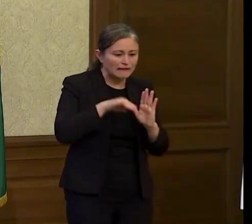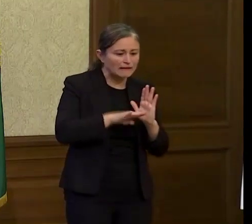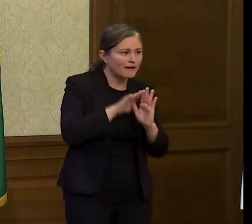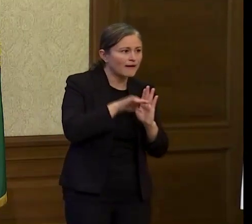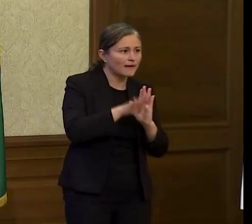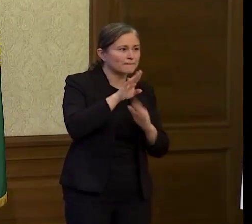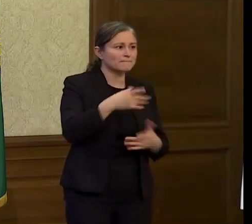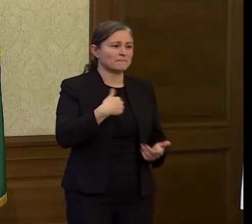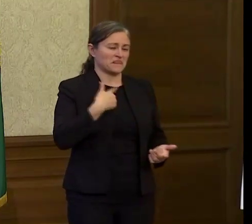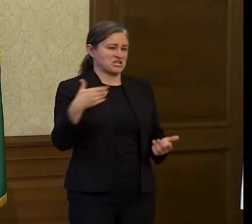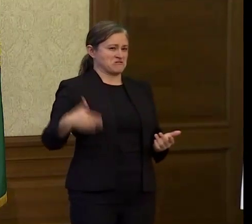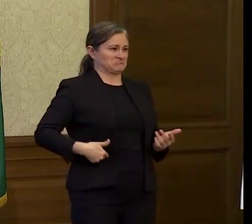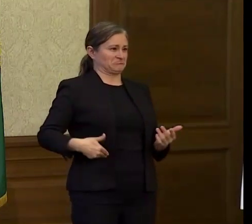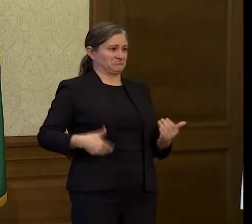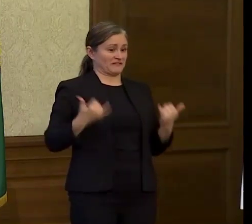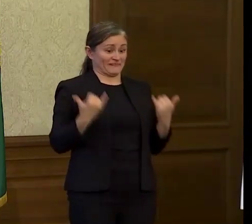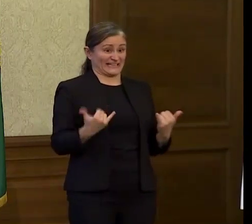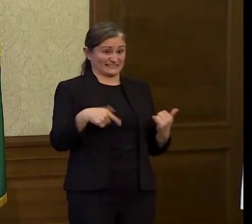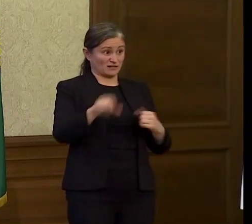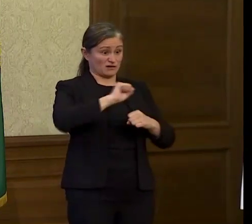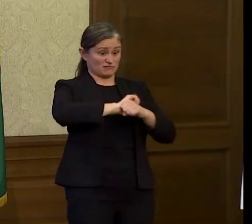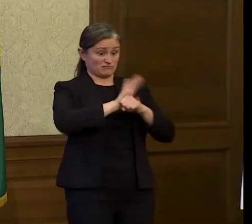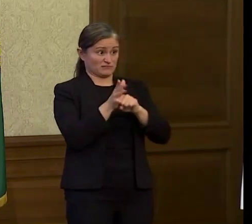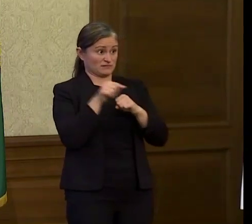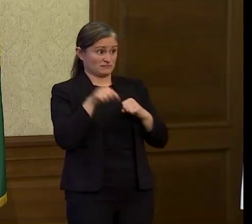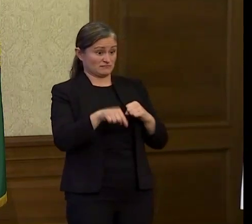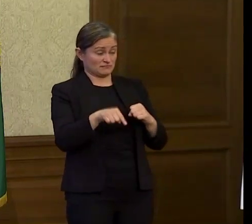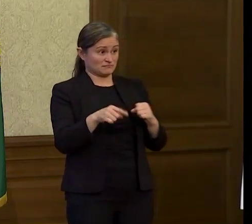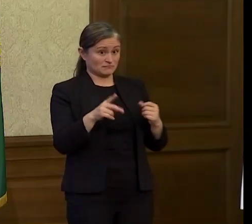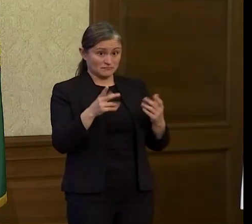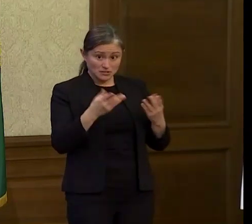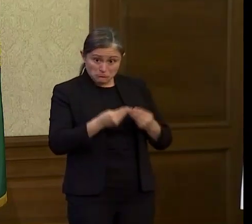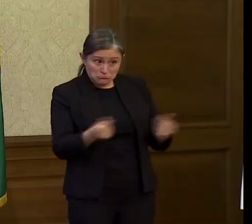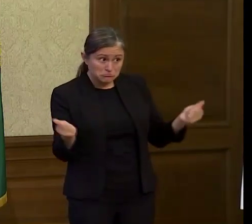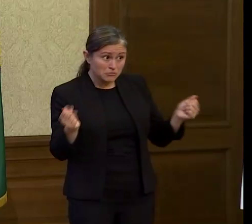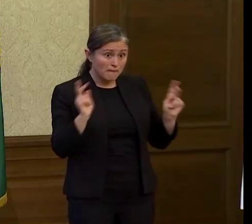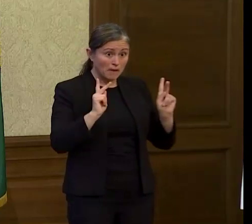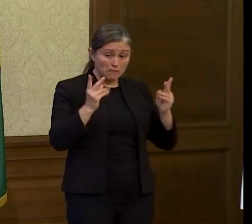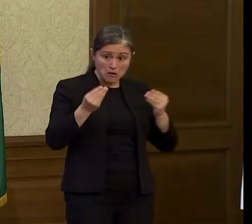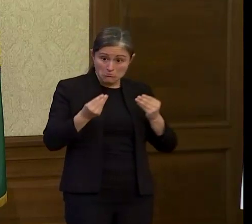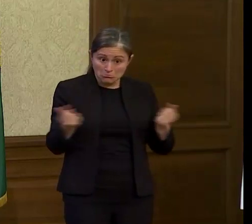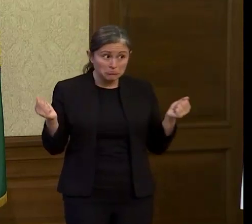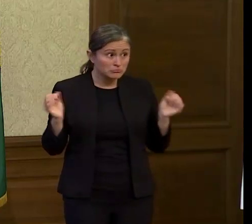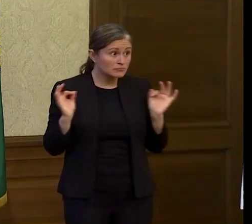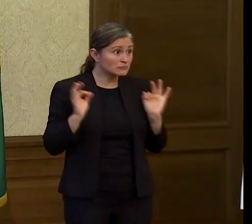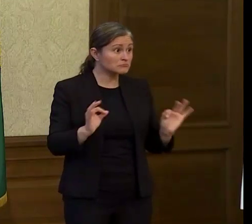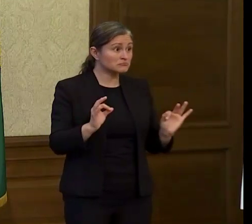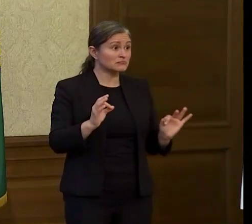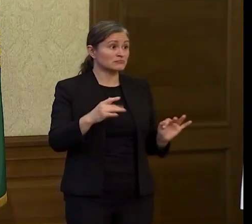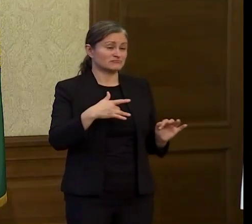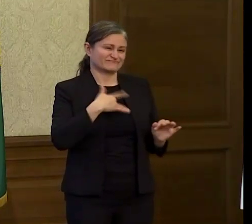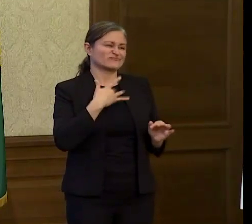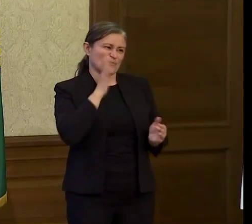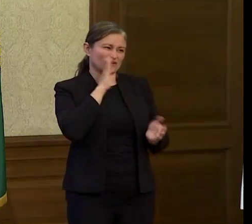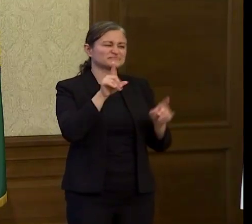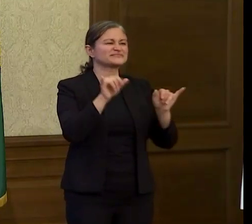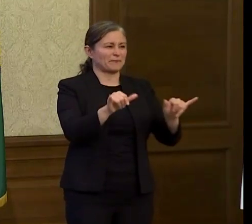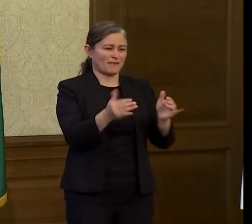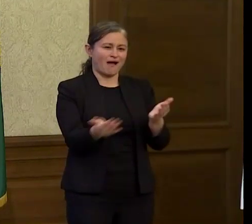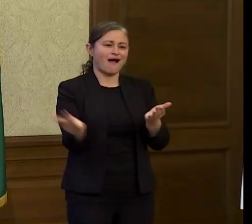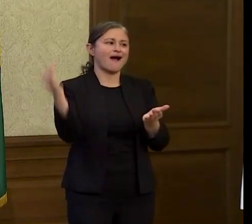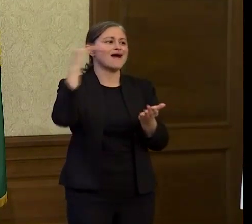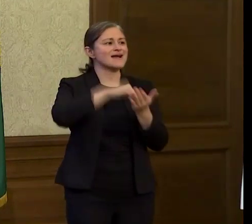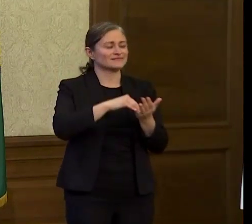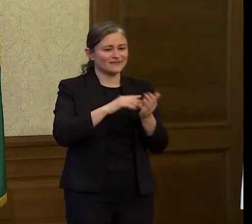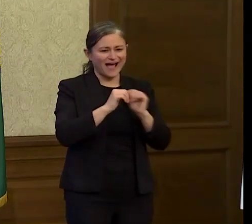this storm and keep people as healthy as humanly possible, we're going to need that kind of investment plan. And we know